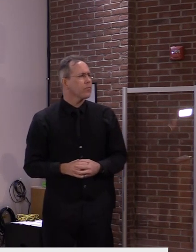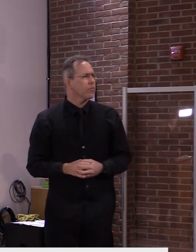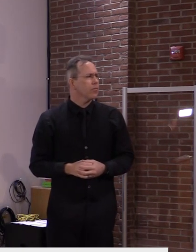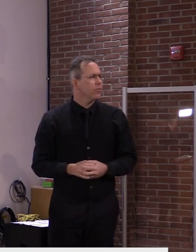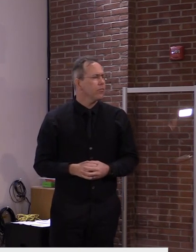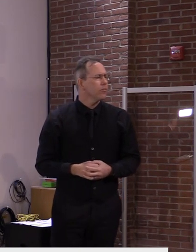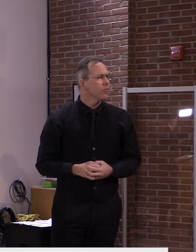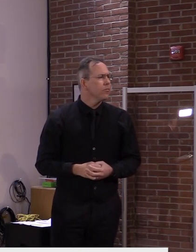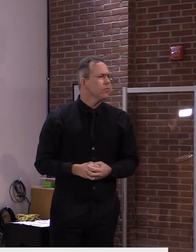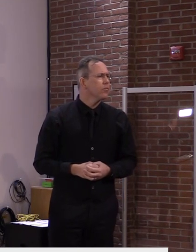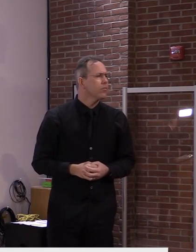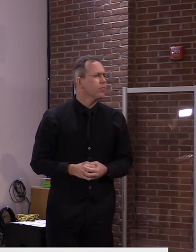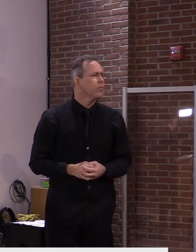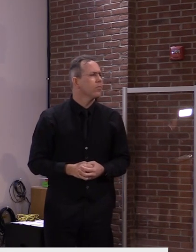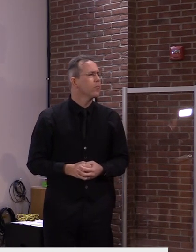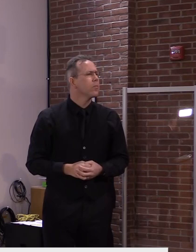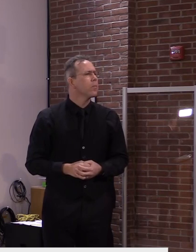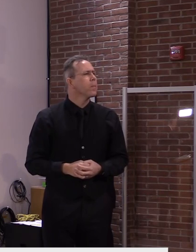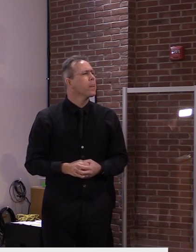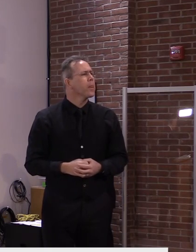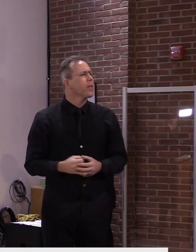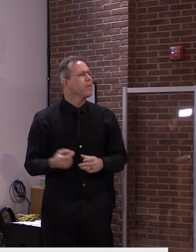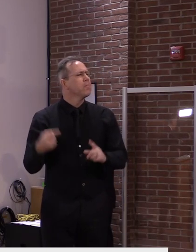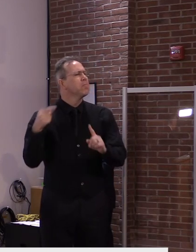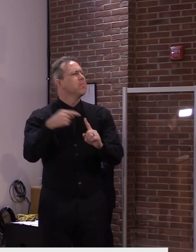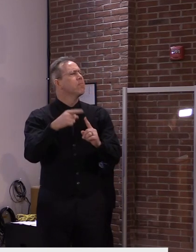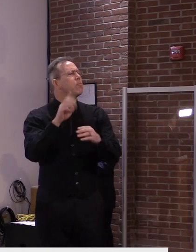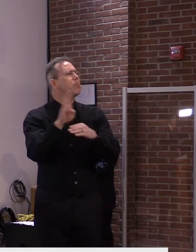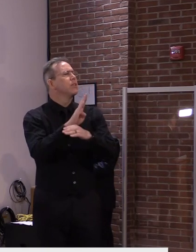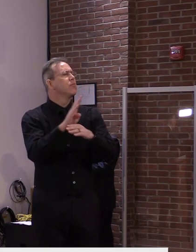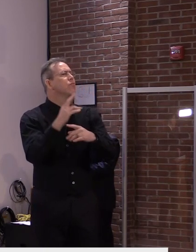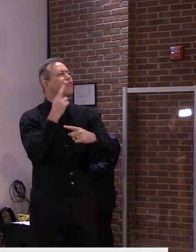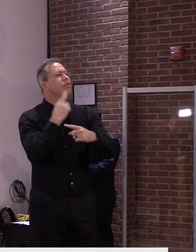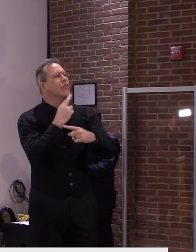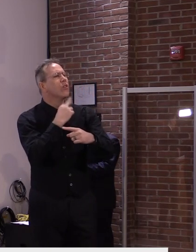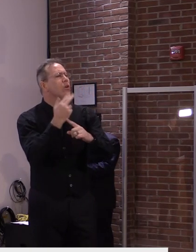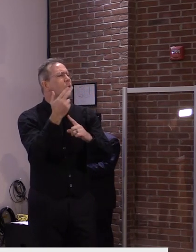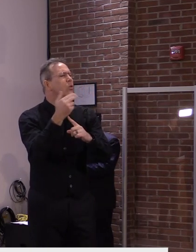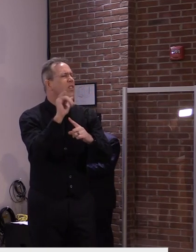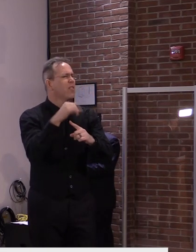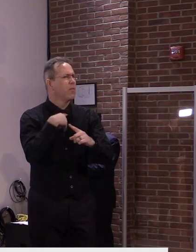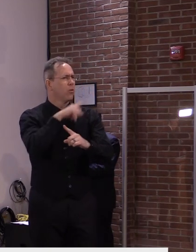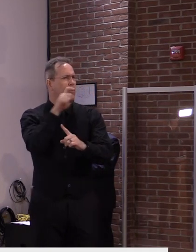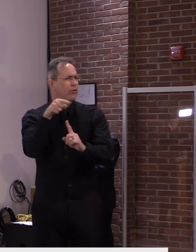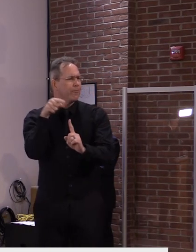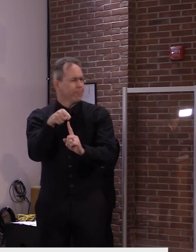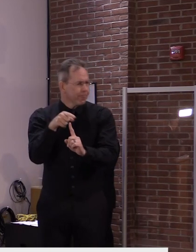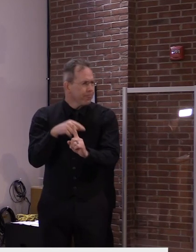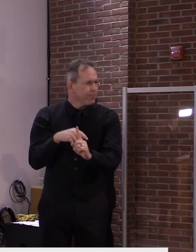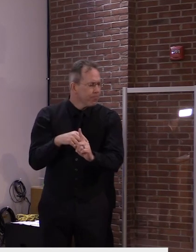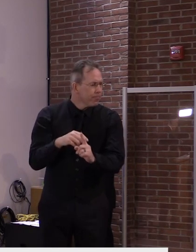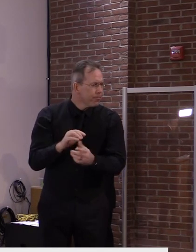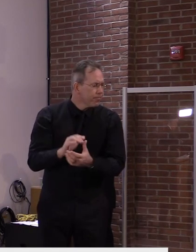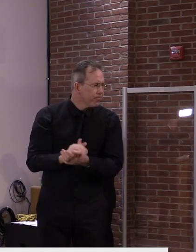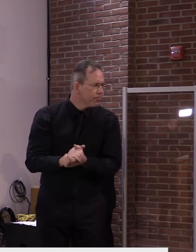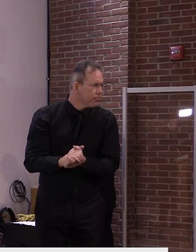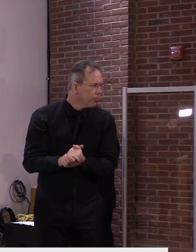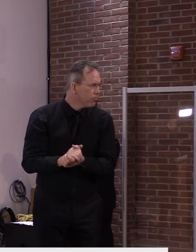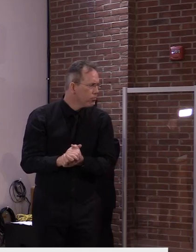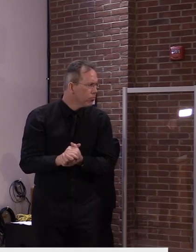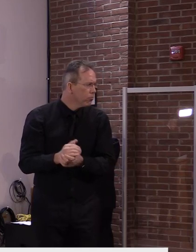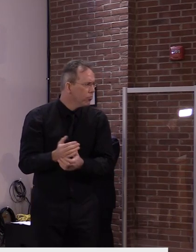questions, probably for Secretary Curley. Local inns and wedding venues are concerned that they may lose an entire second season of weddings and